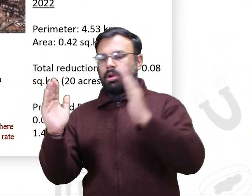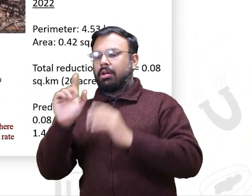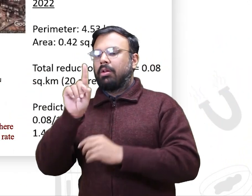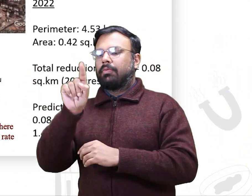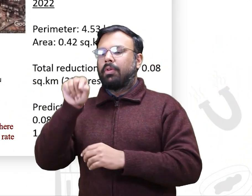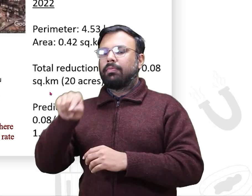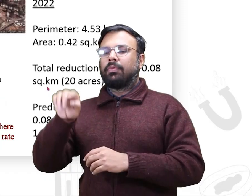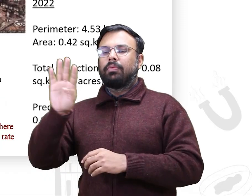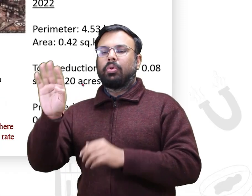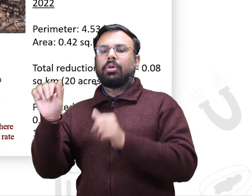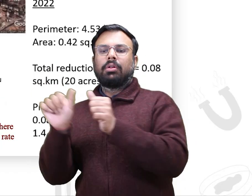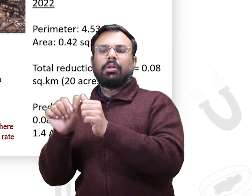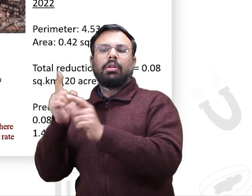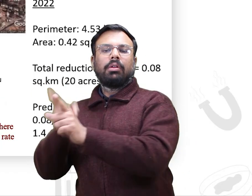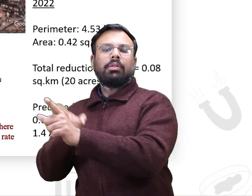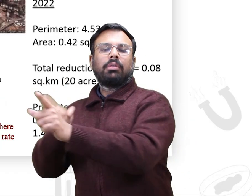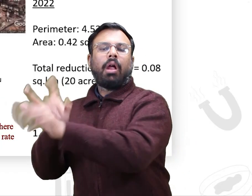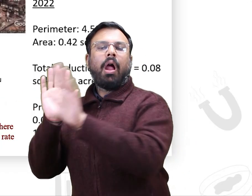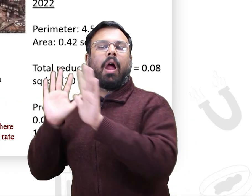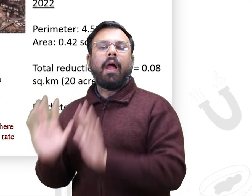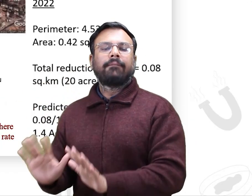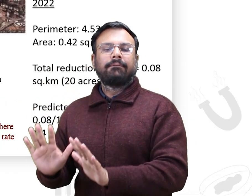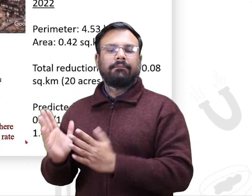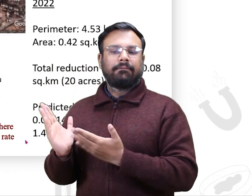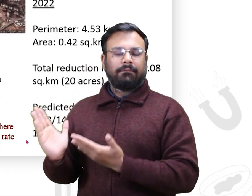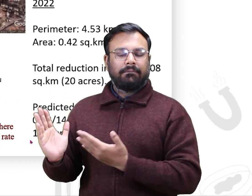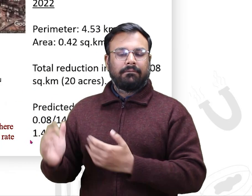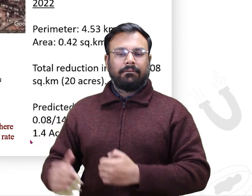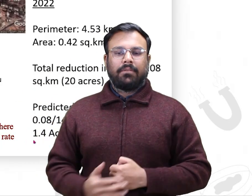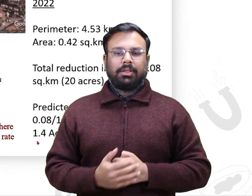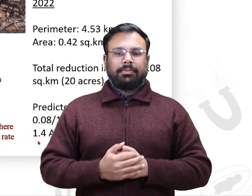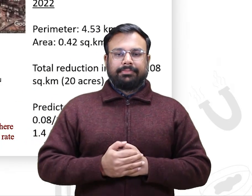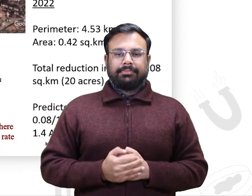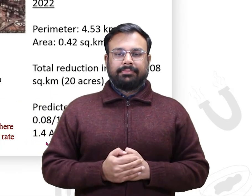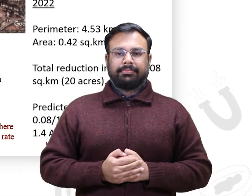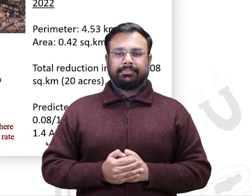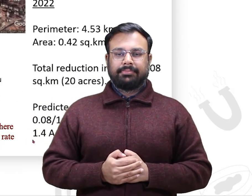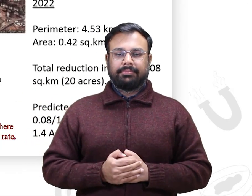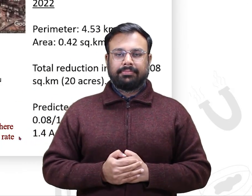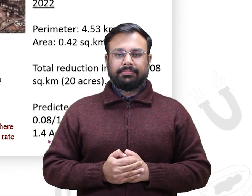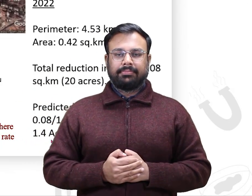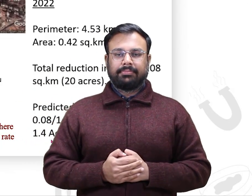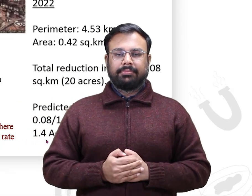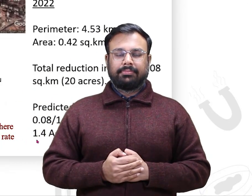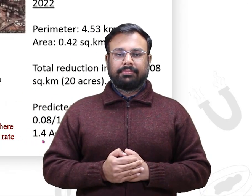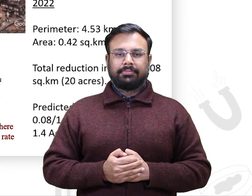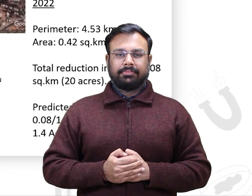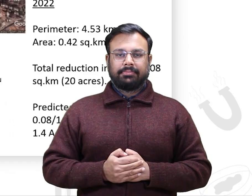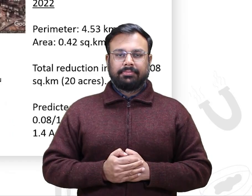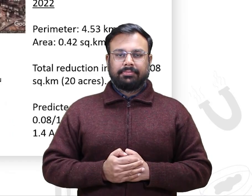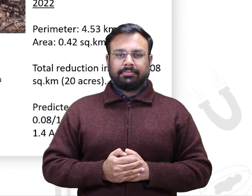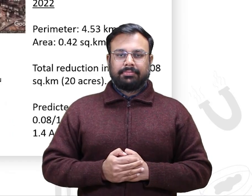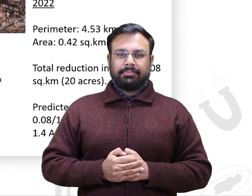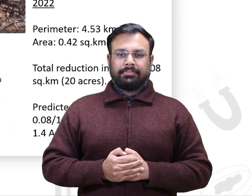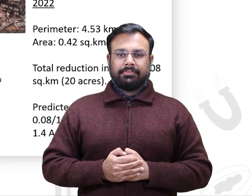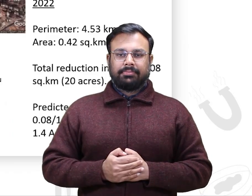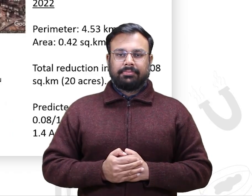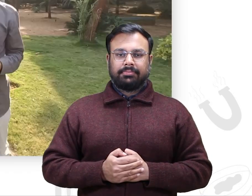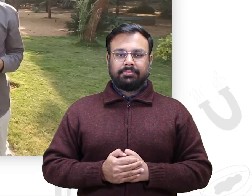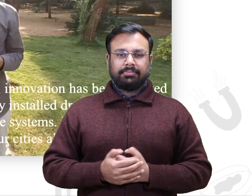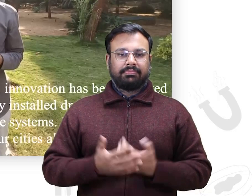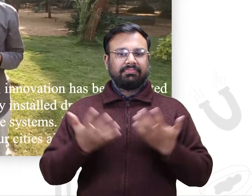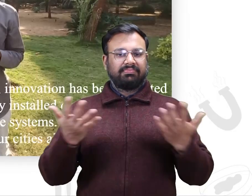is a reduction of around 20 acres of the lake area. This also gives a reduction rate of 1.4 acres per